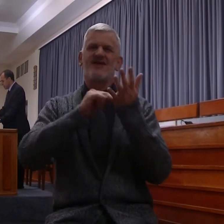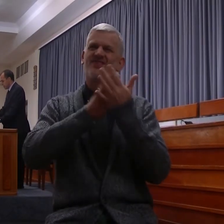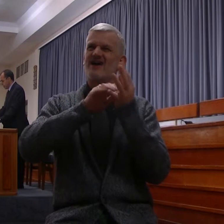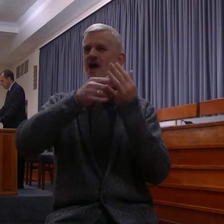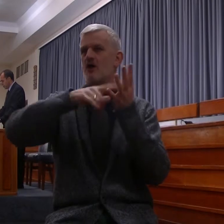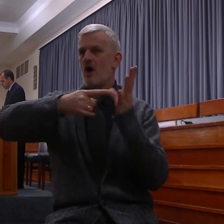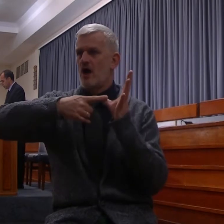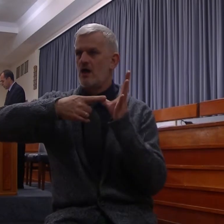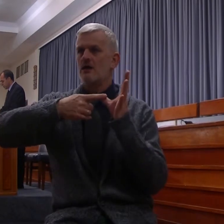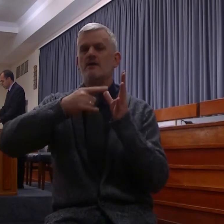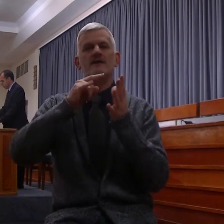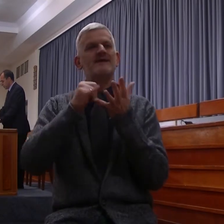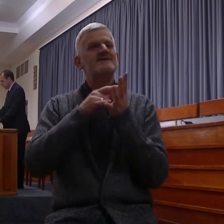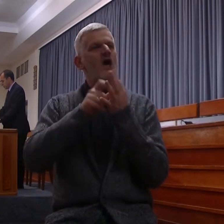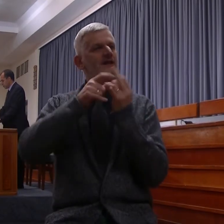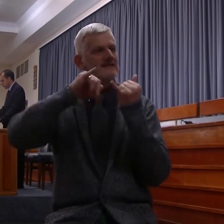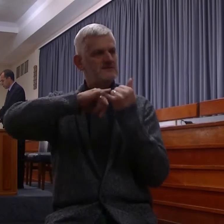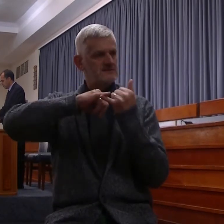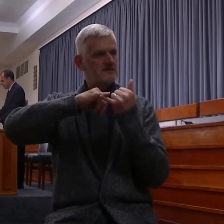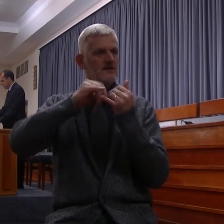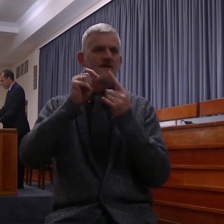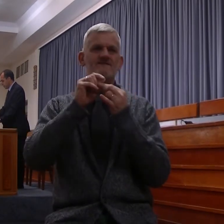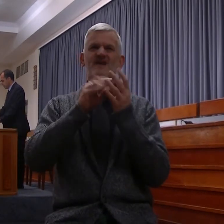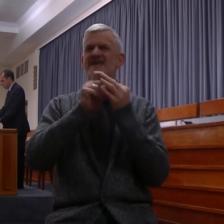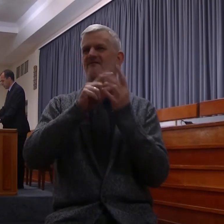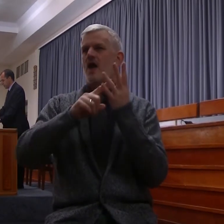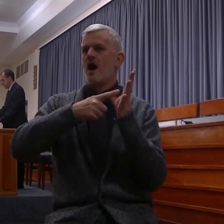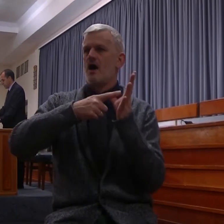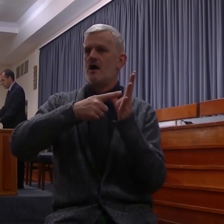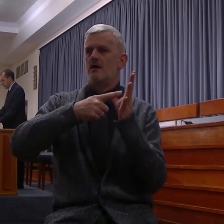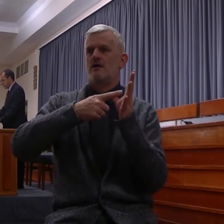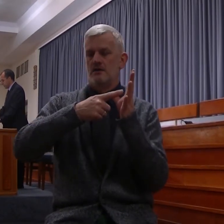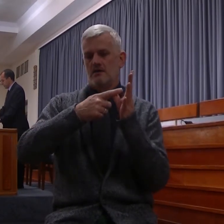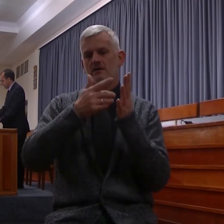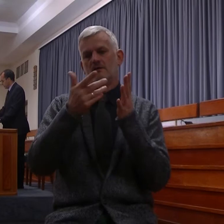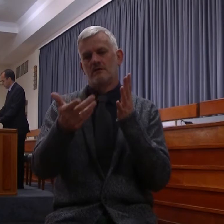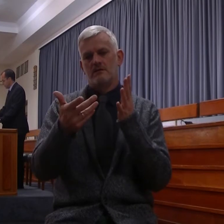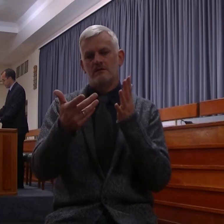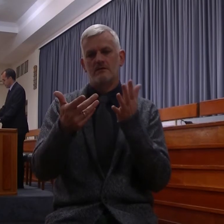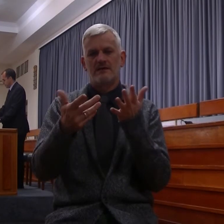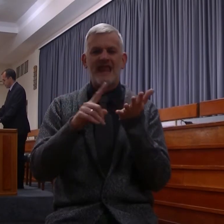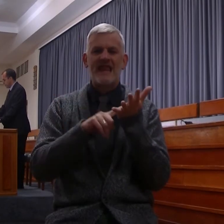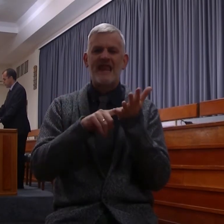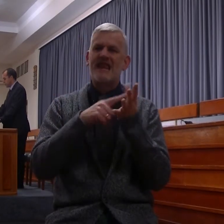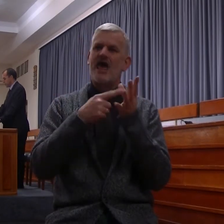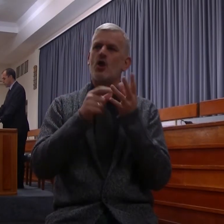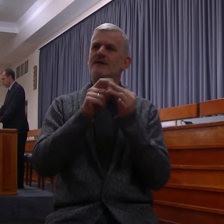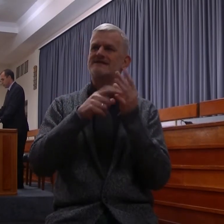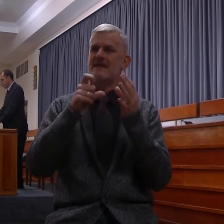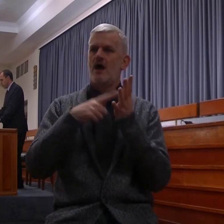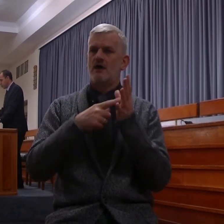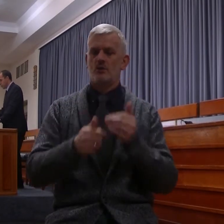Thyatira, and unto Sardis, and unto Philadelphia, and unto Laodicea. Reading